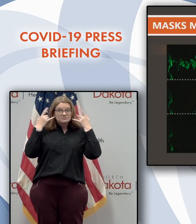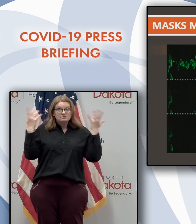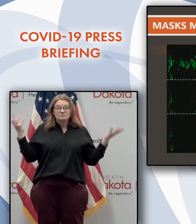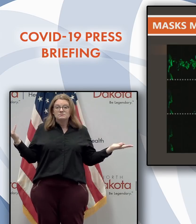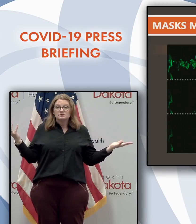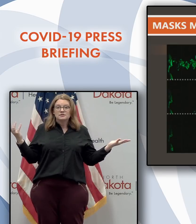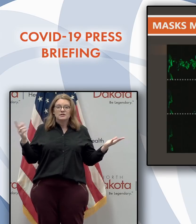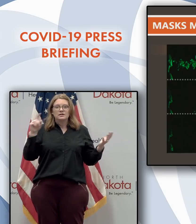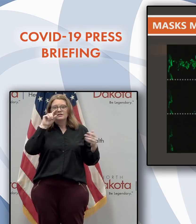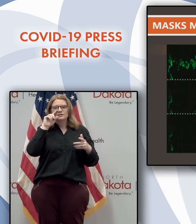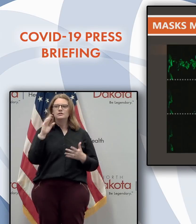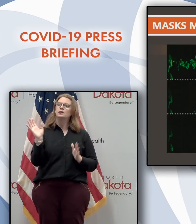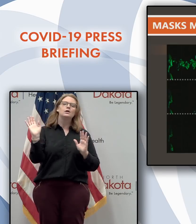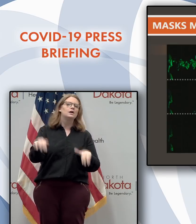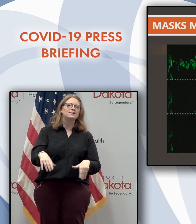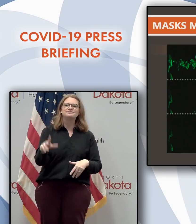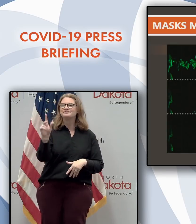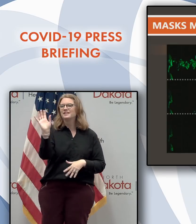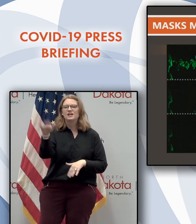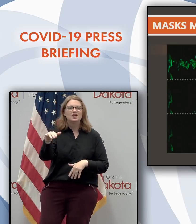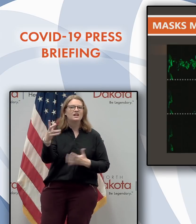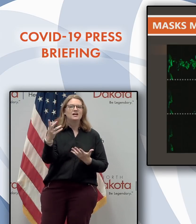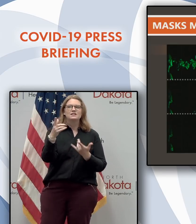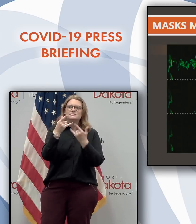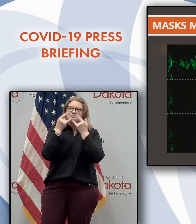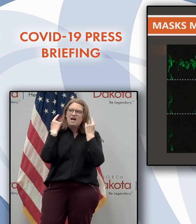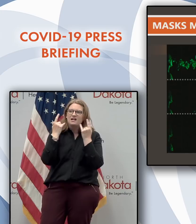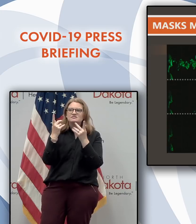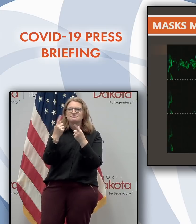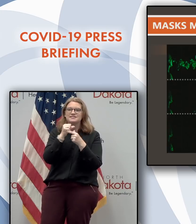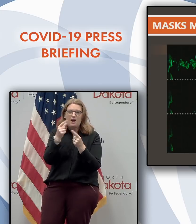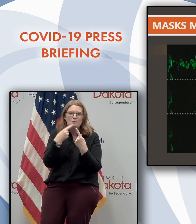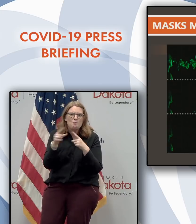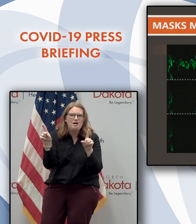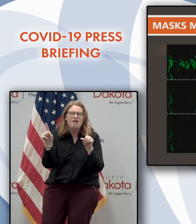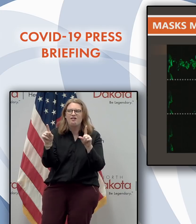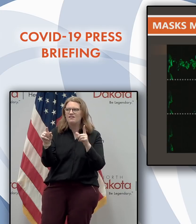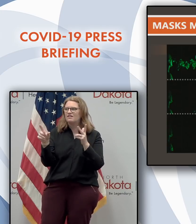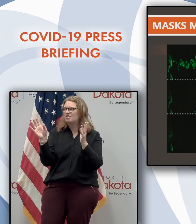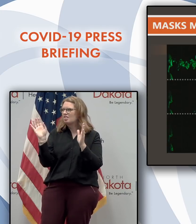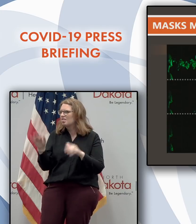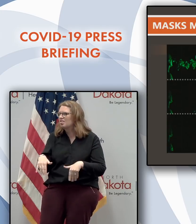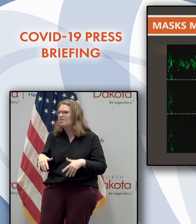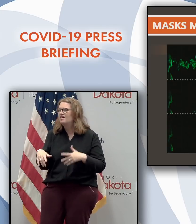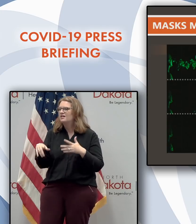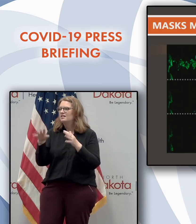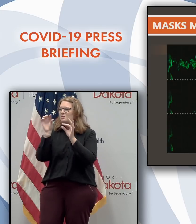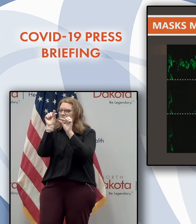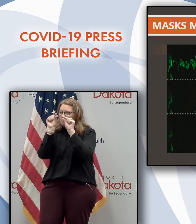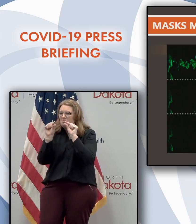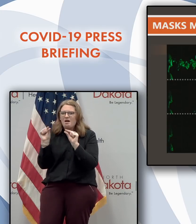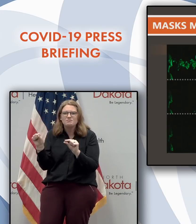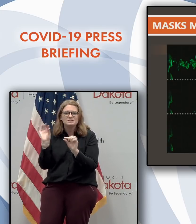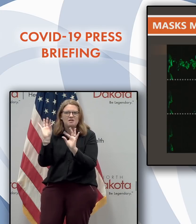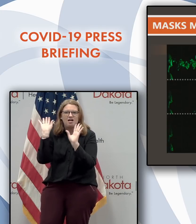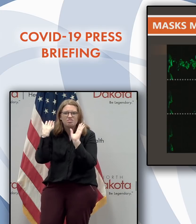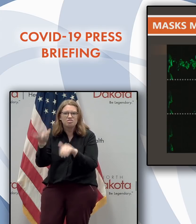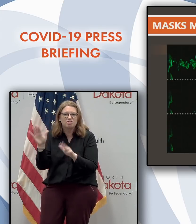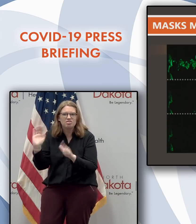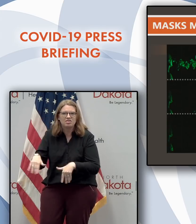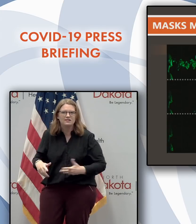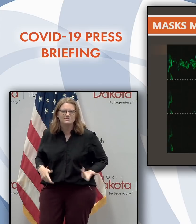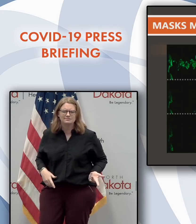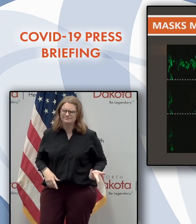find all kinds of stuff. Masks don't work, particles are too small, they can go through even the very best masks. If it's not a best mask, hey, it's a